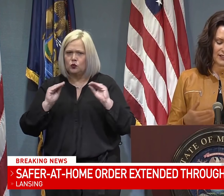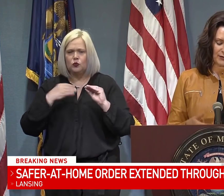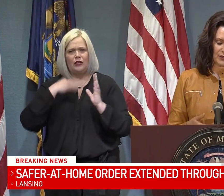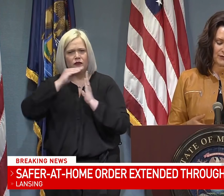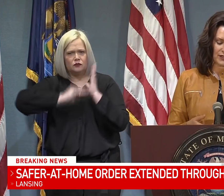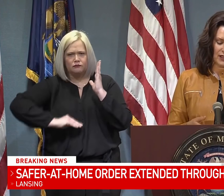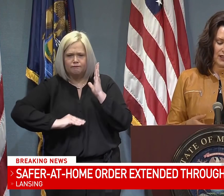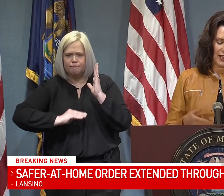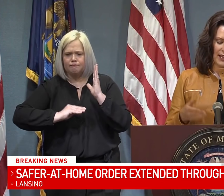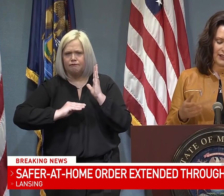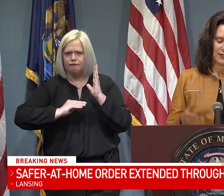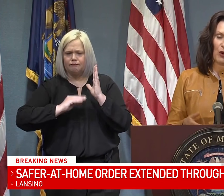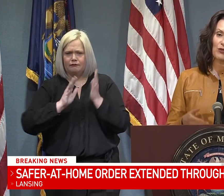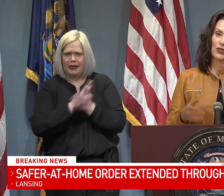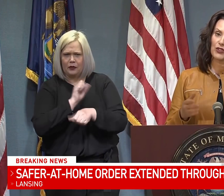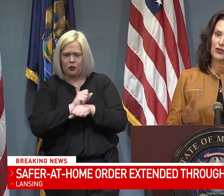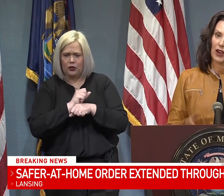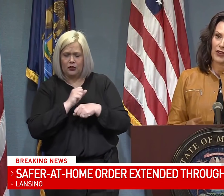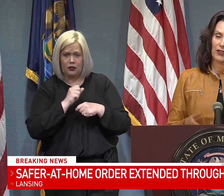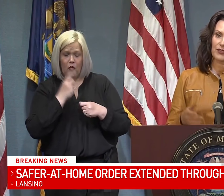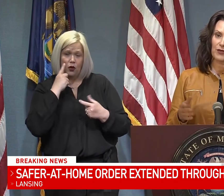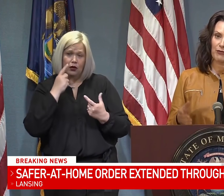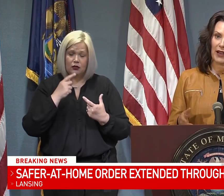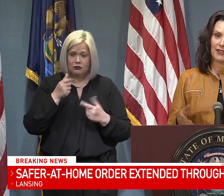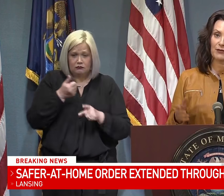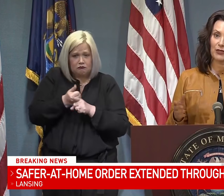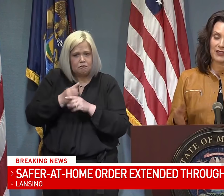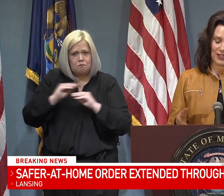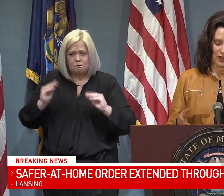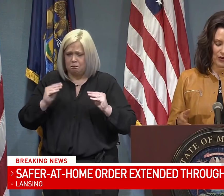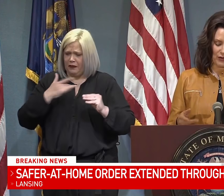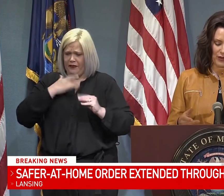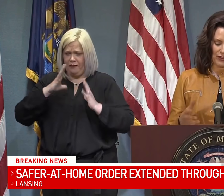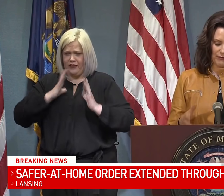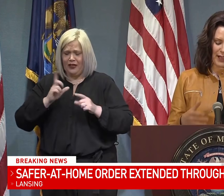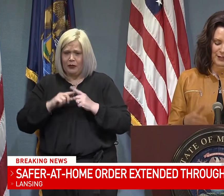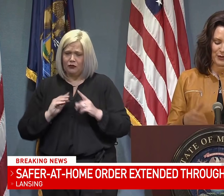covering symptoms and exposure to others with possible